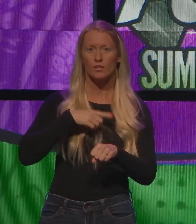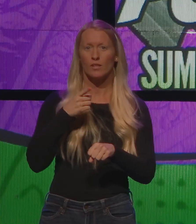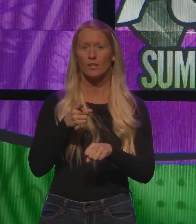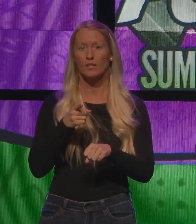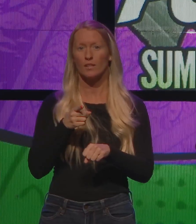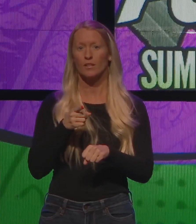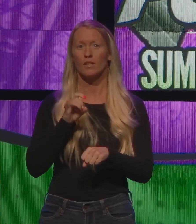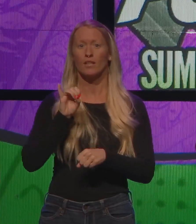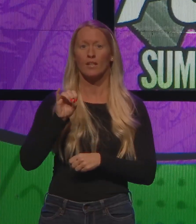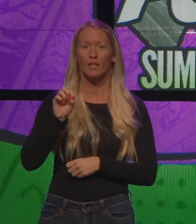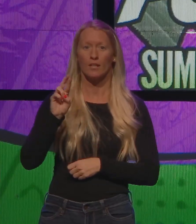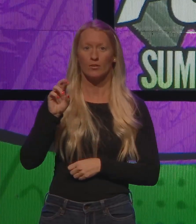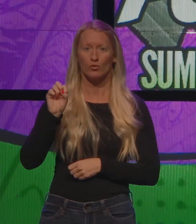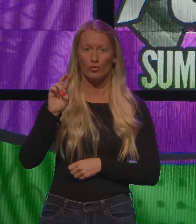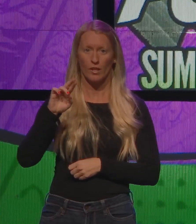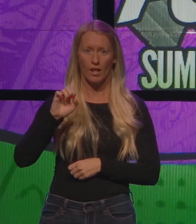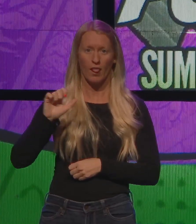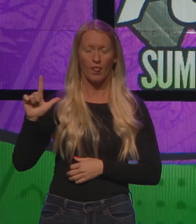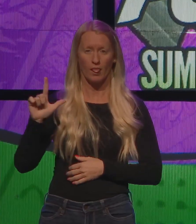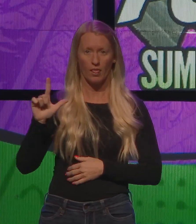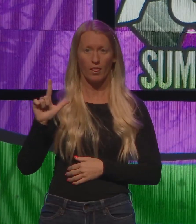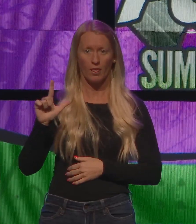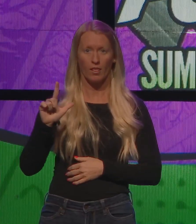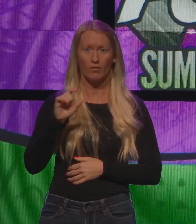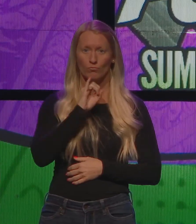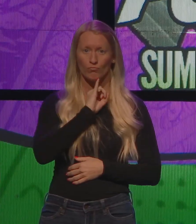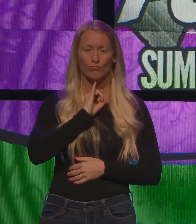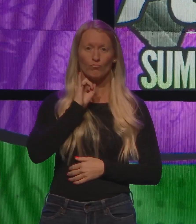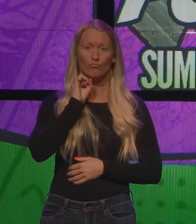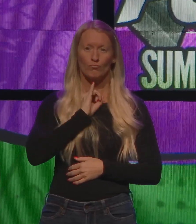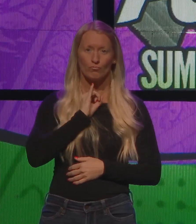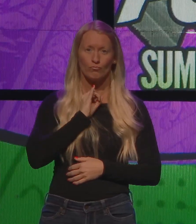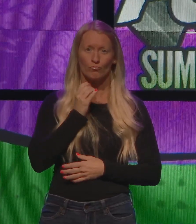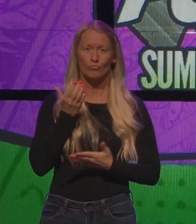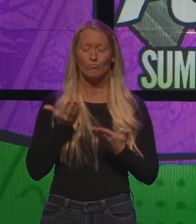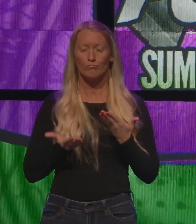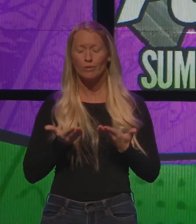right? It might be easy to be like, maybe that's right.